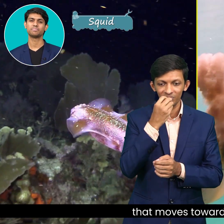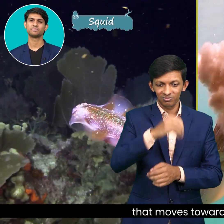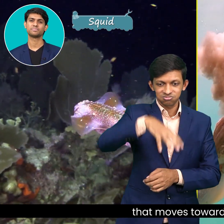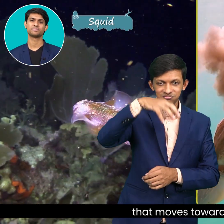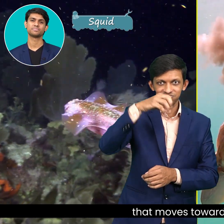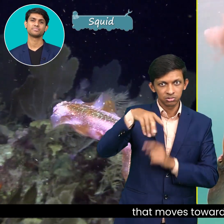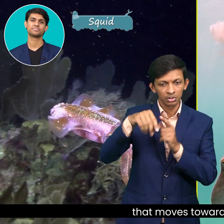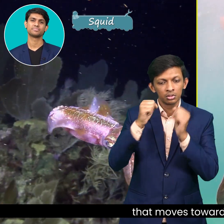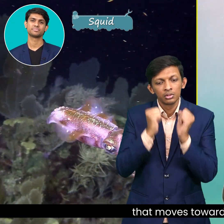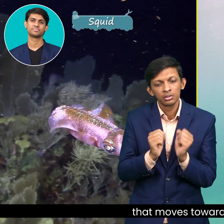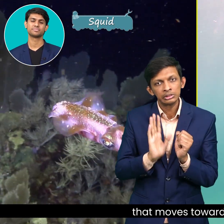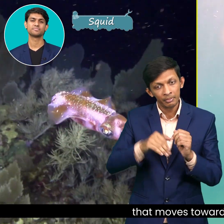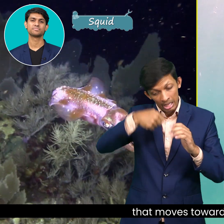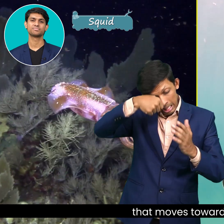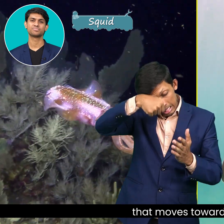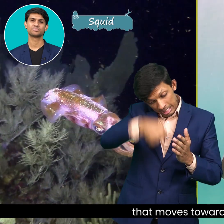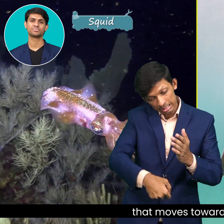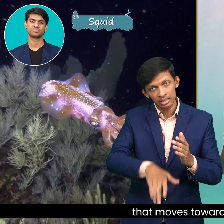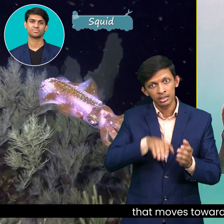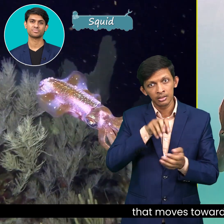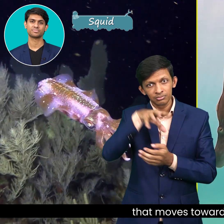them.